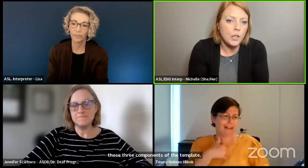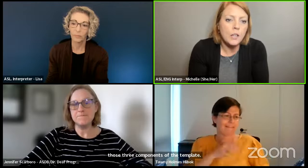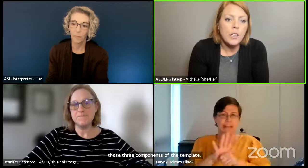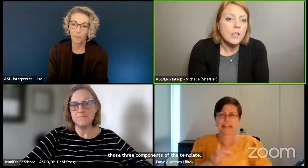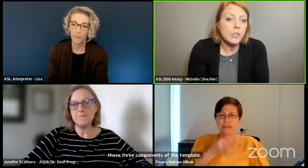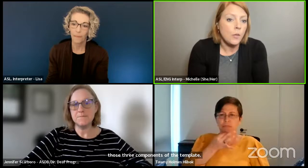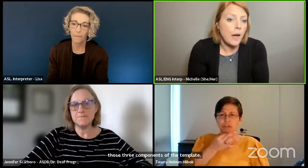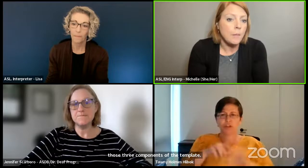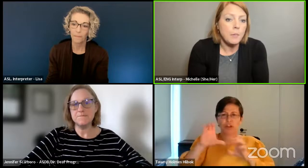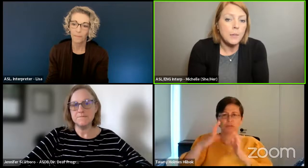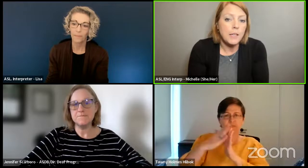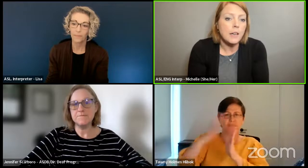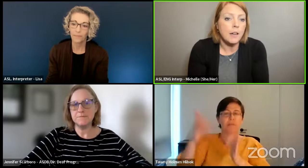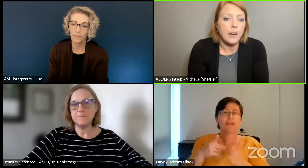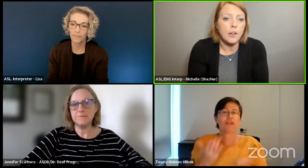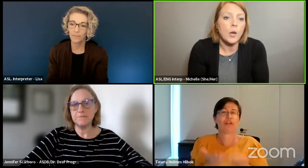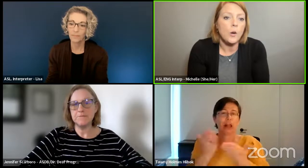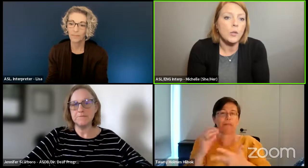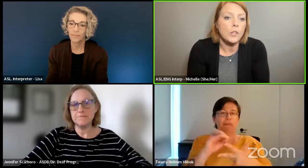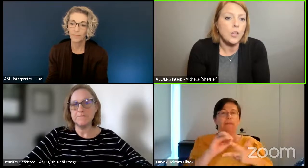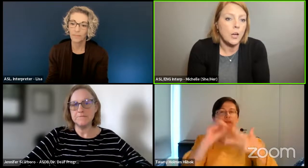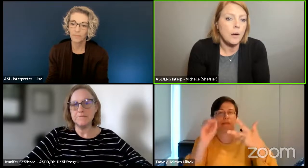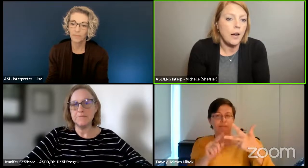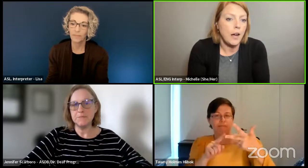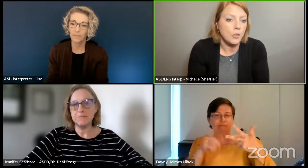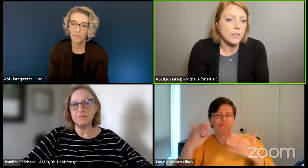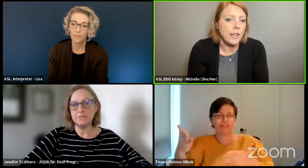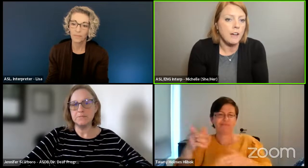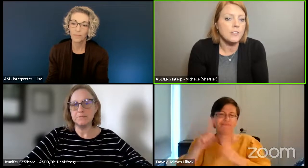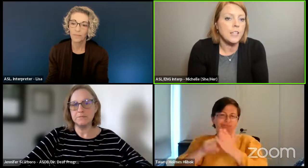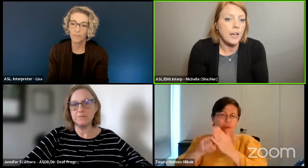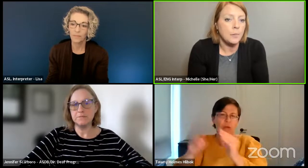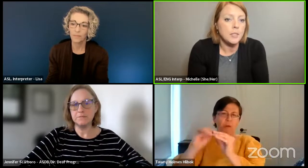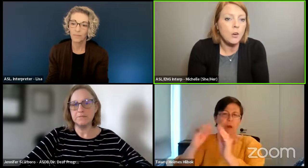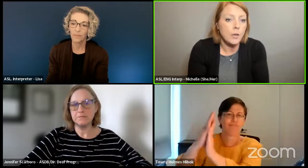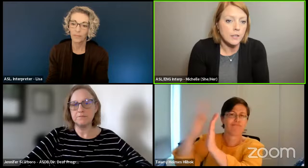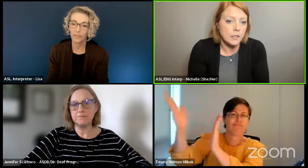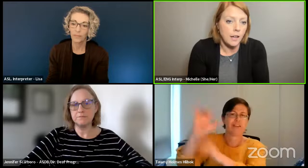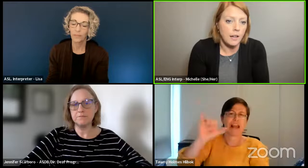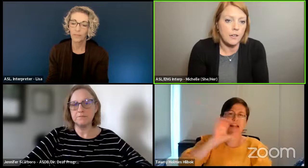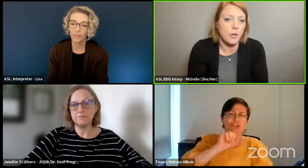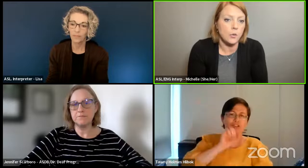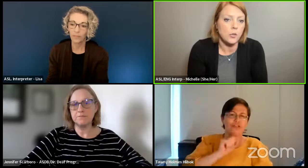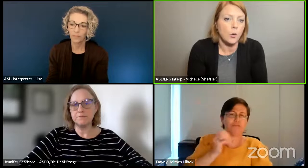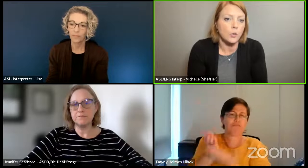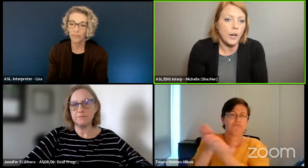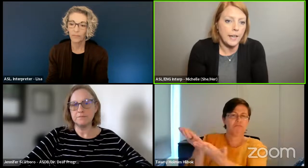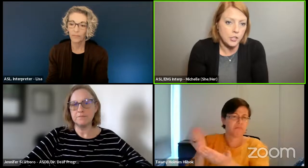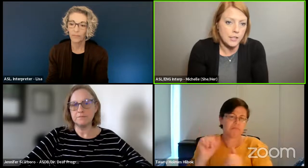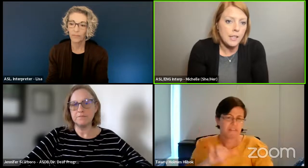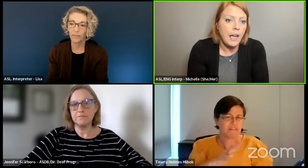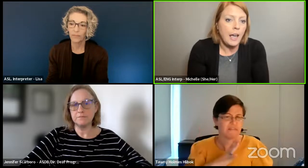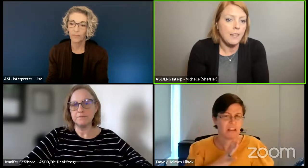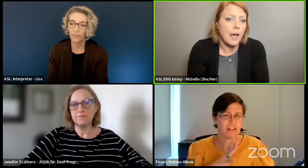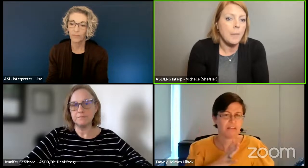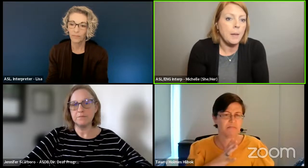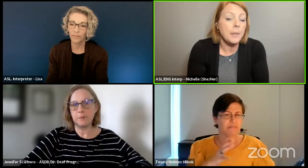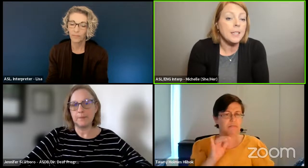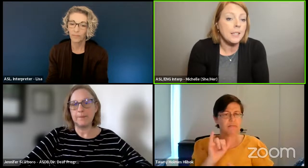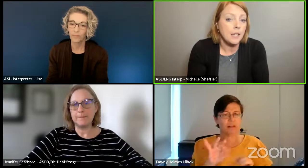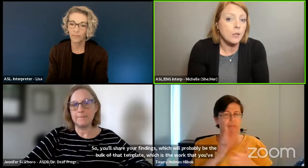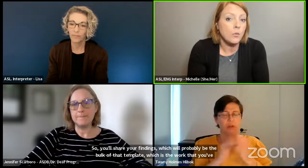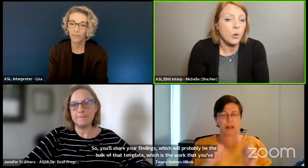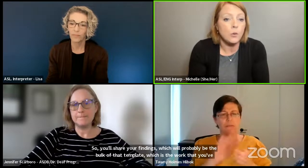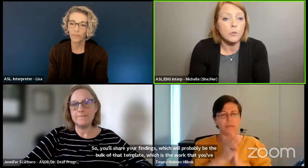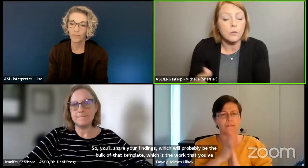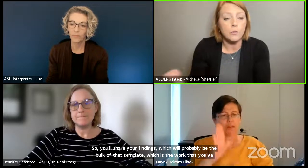of the work. So that might be an area where you can talk about how you didn't have time to focus on those older ages. And that might